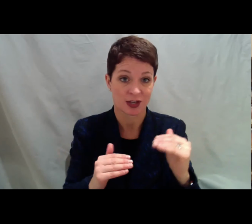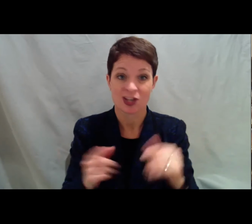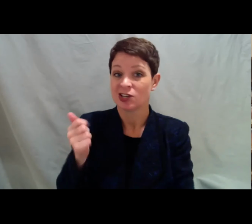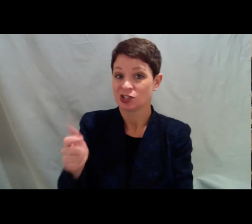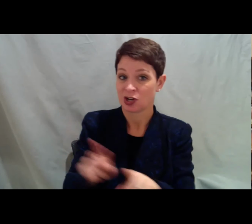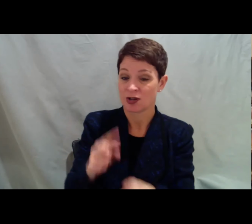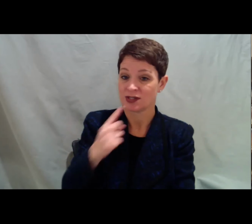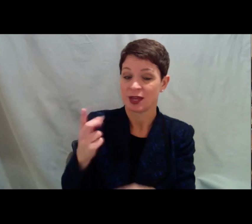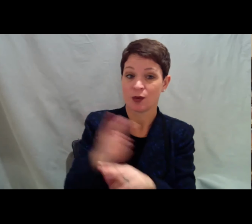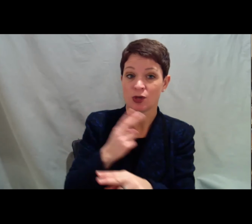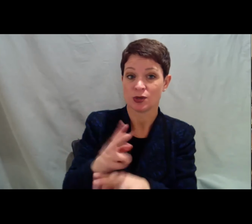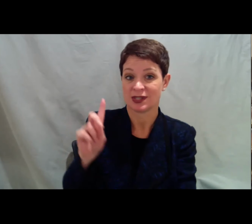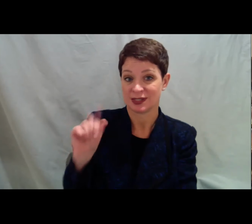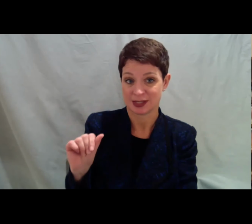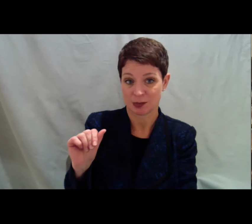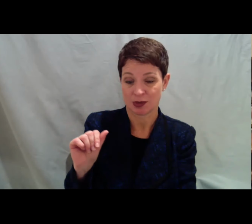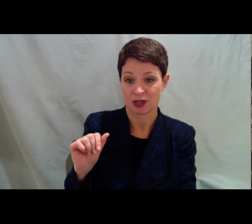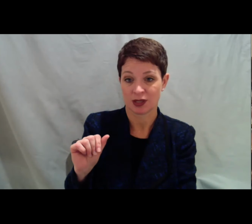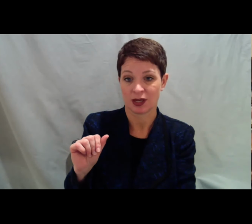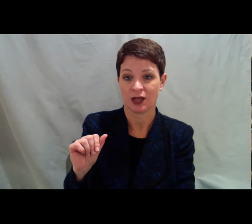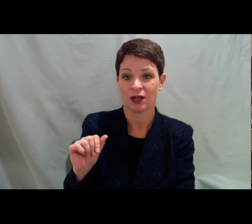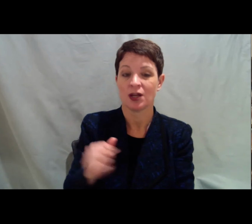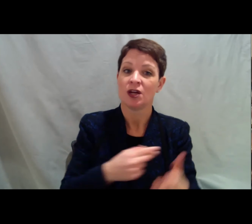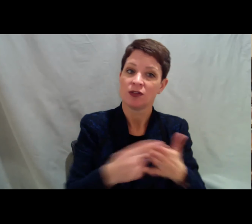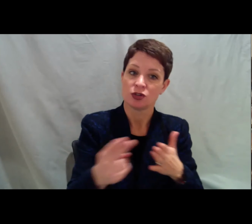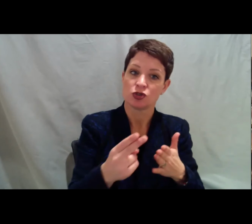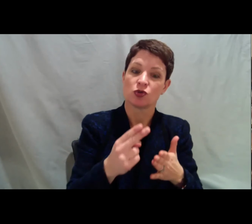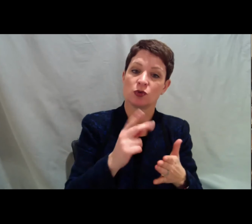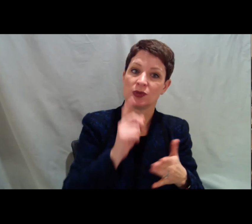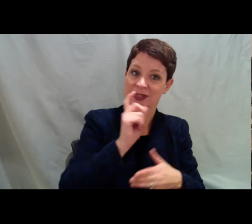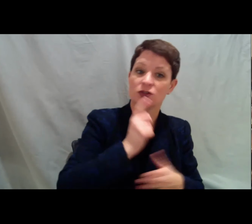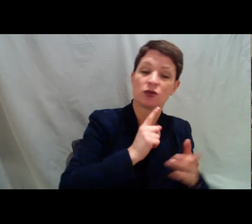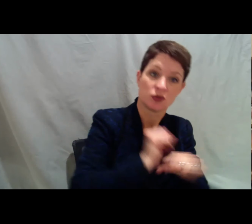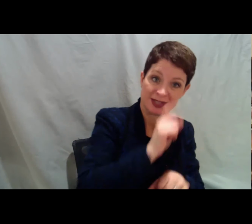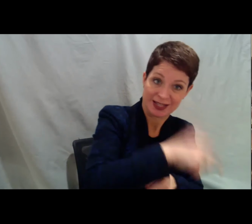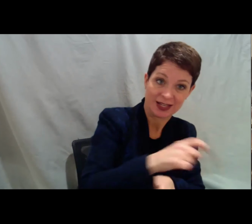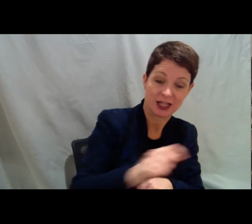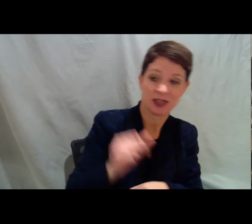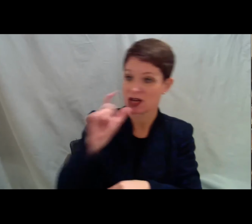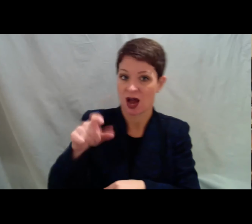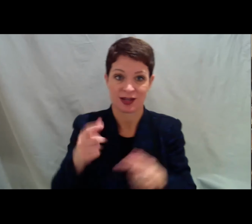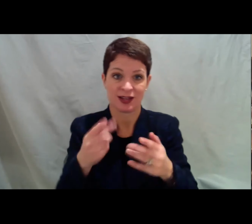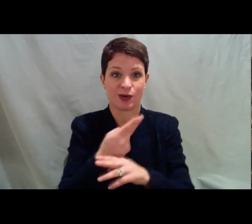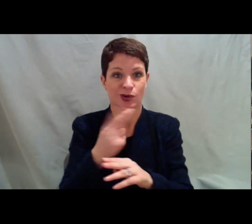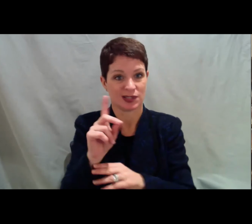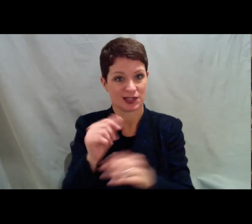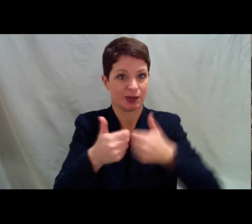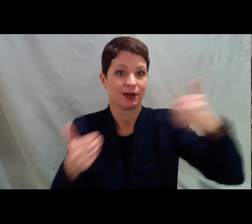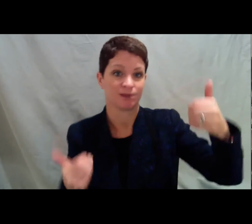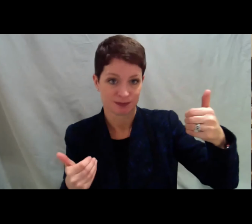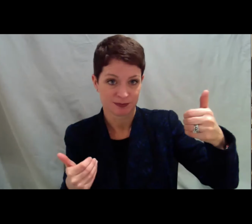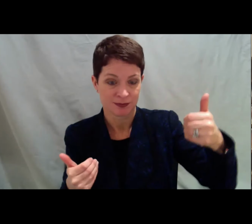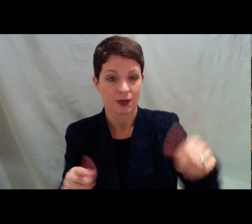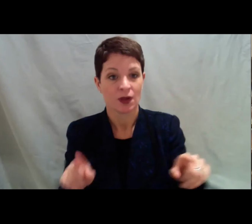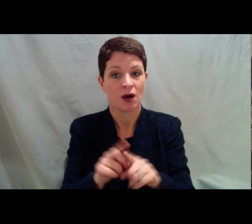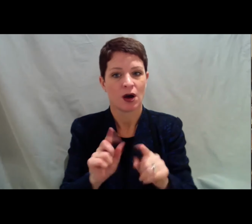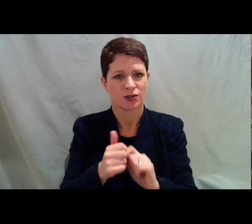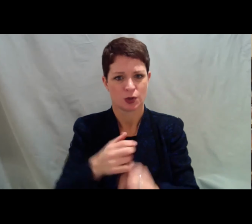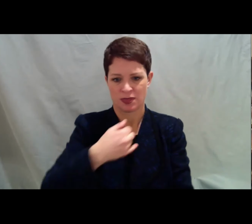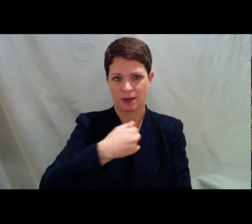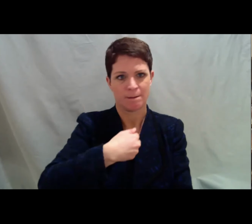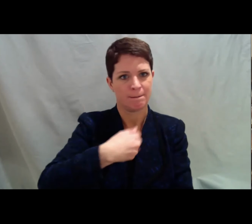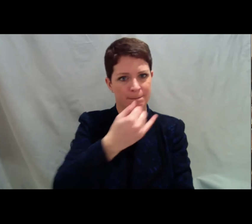they were using disability to separate the truly needy from the non-needy. Stone also noticed how readily the boundaries